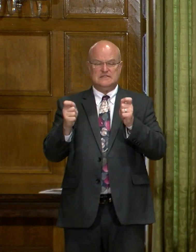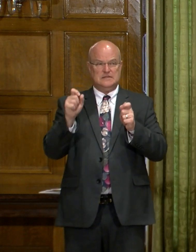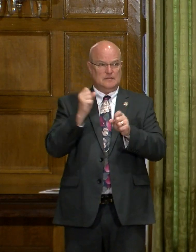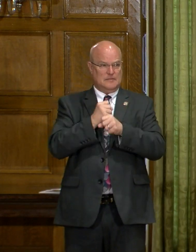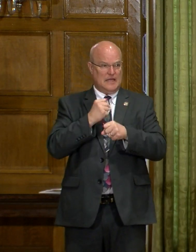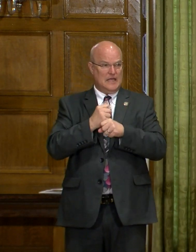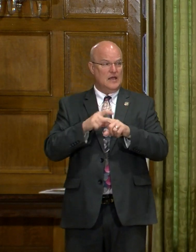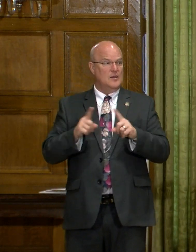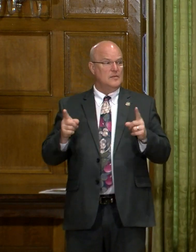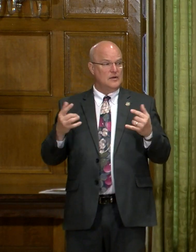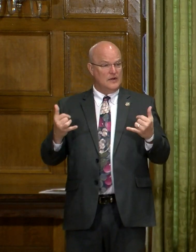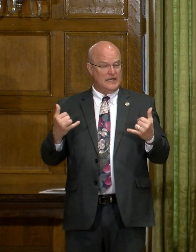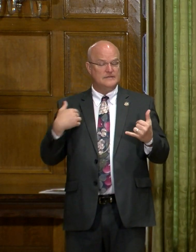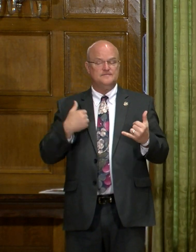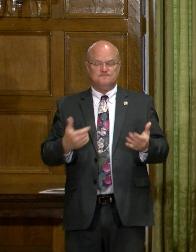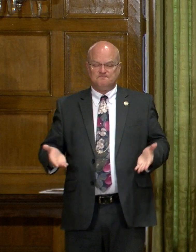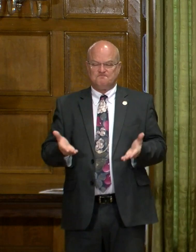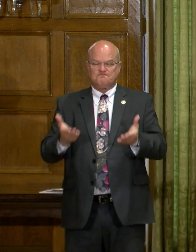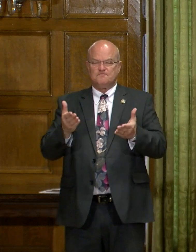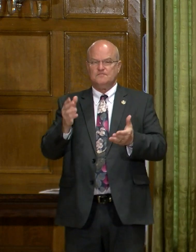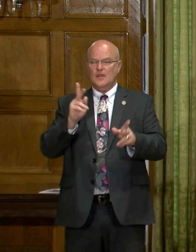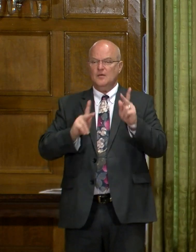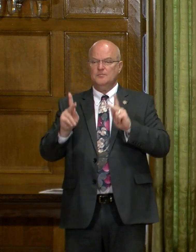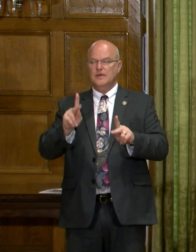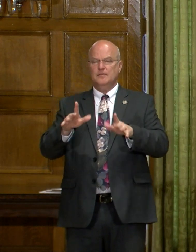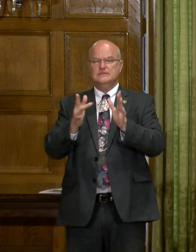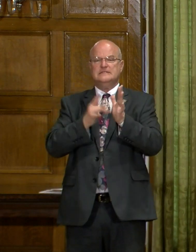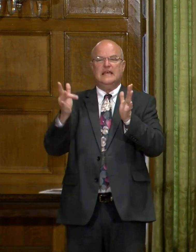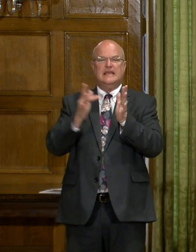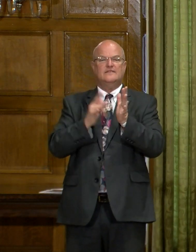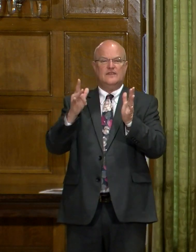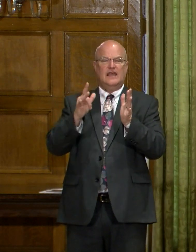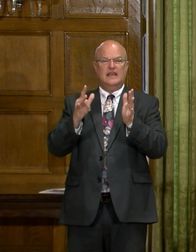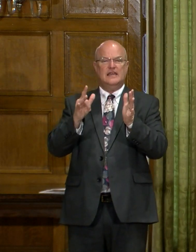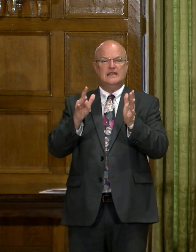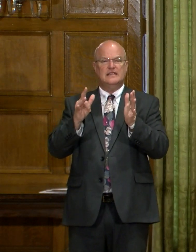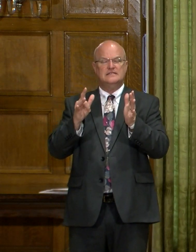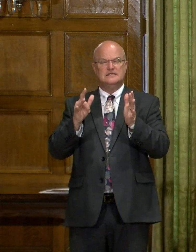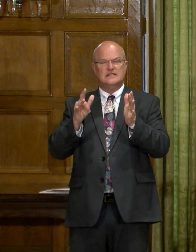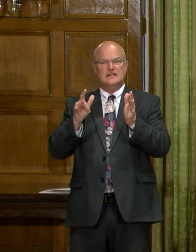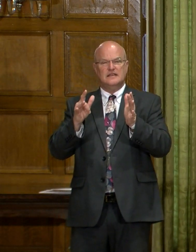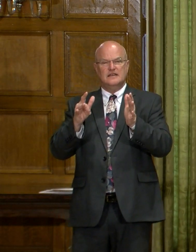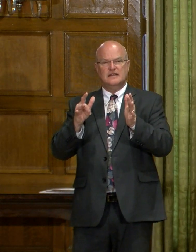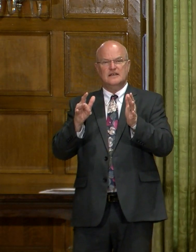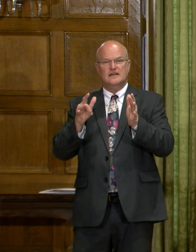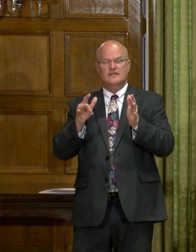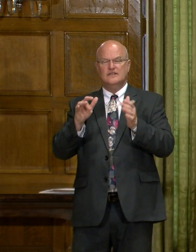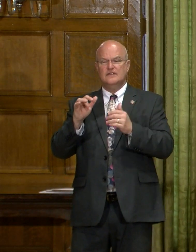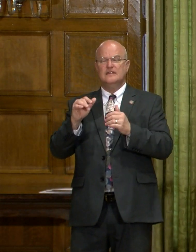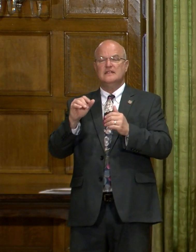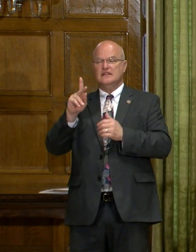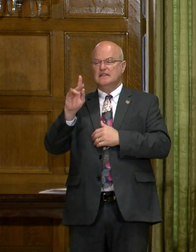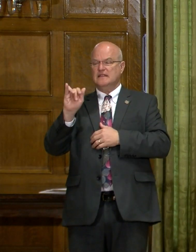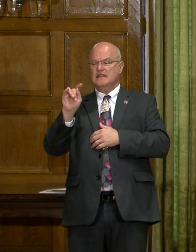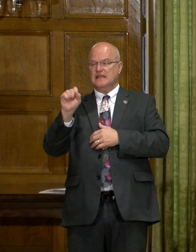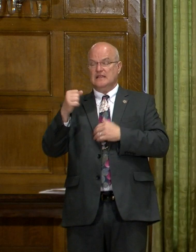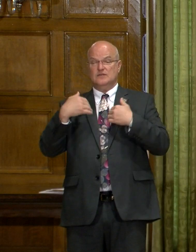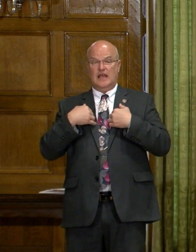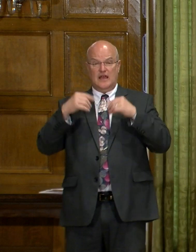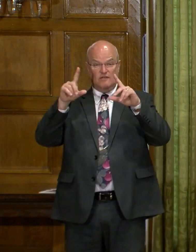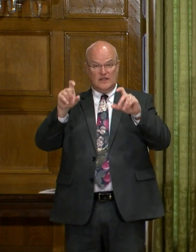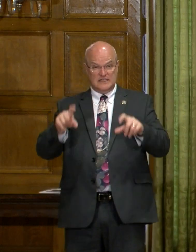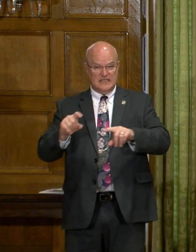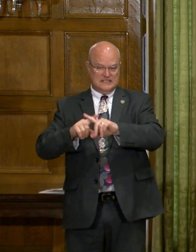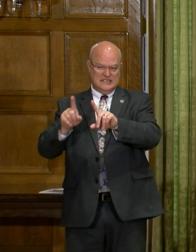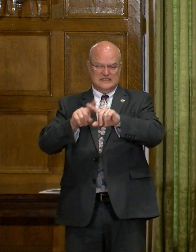need to make. But we want to urge all Arkansans to take advantage of the inventory that we have on test